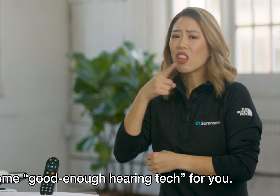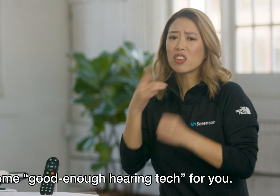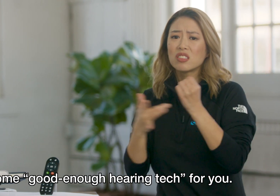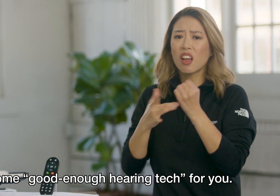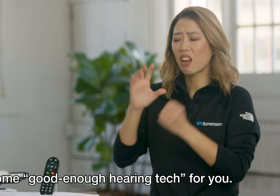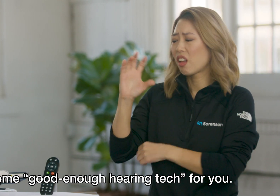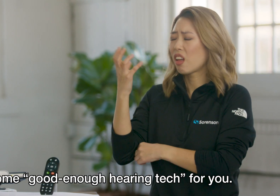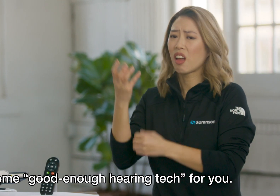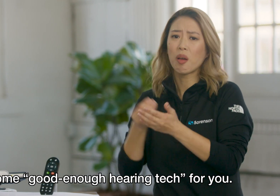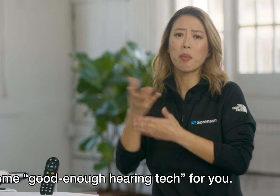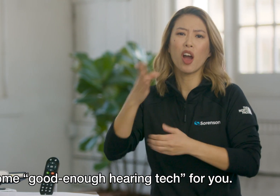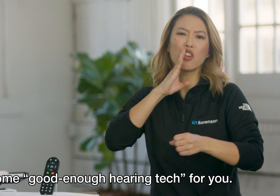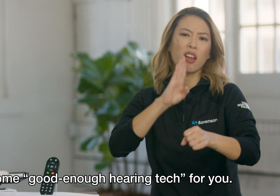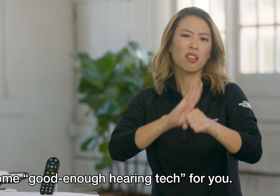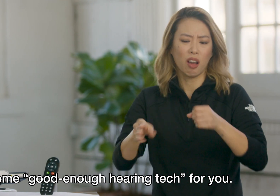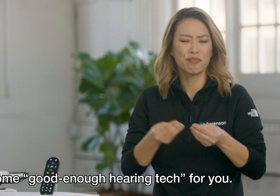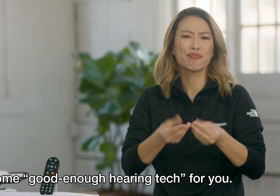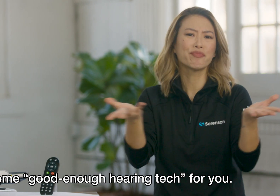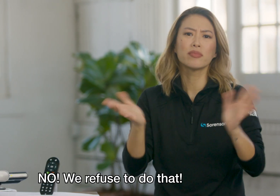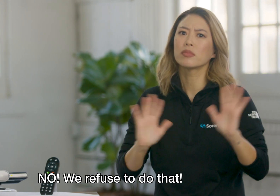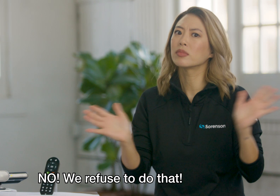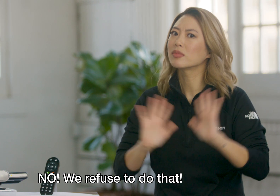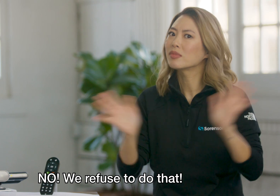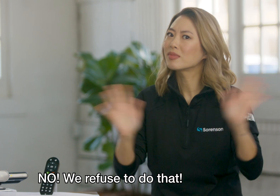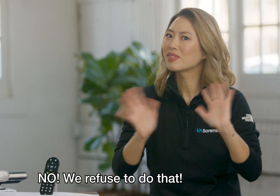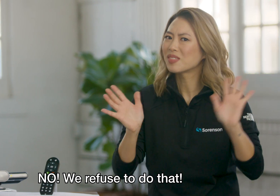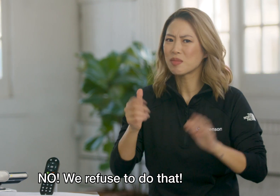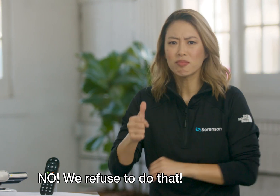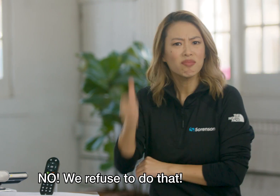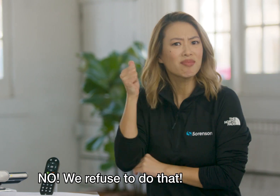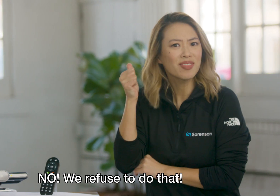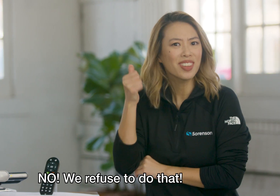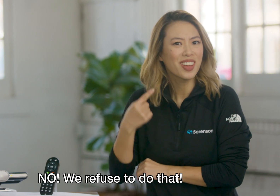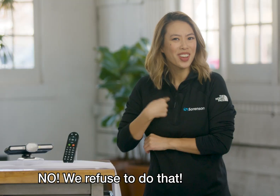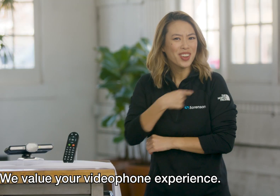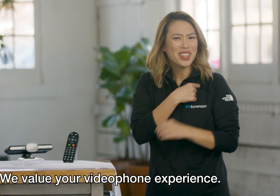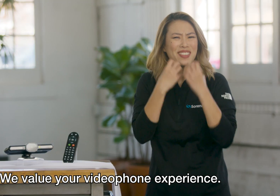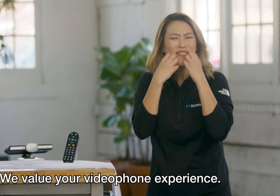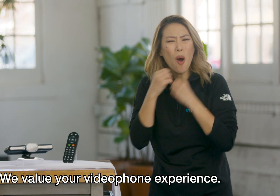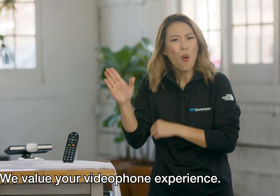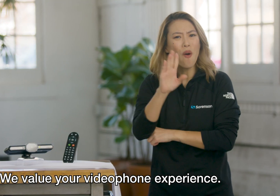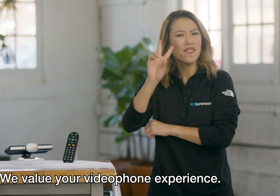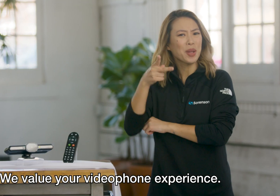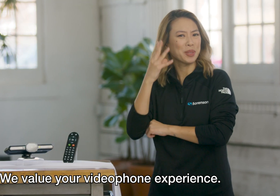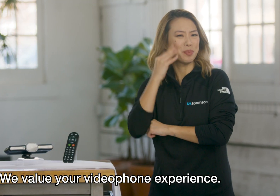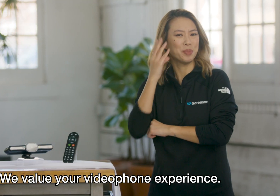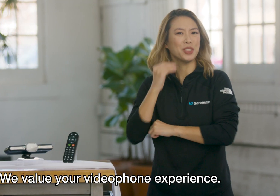enough hearing tech for you. No, we refuse to do that. We value your video